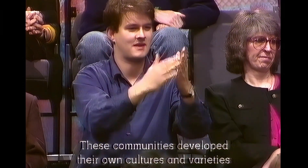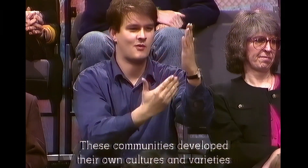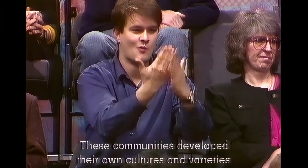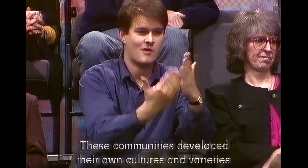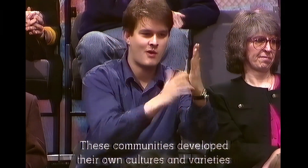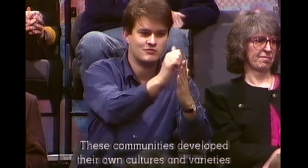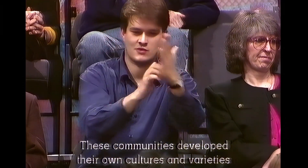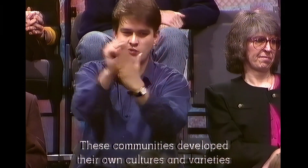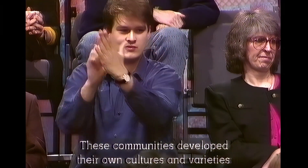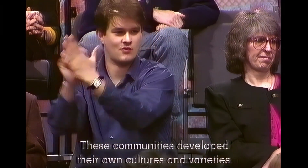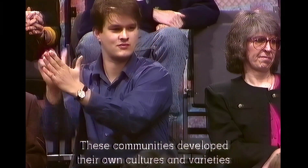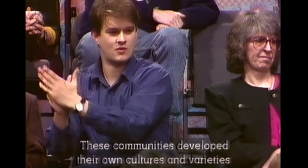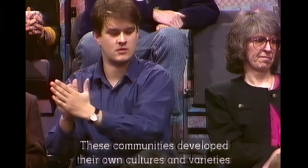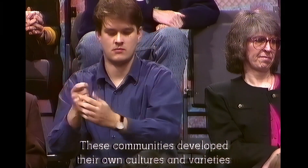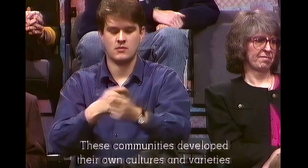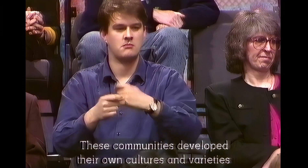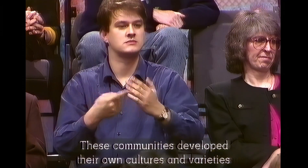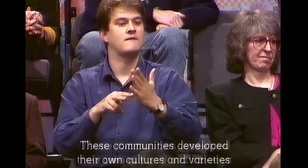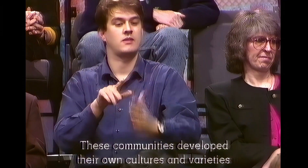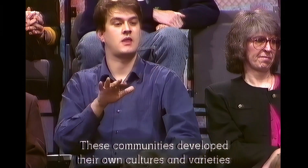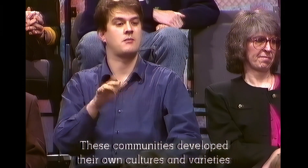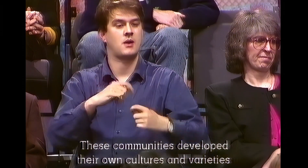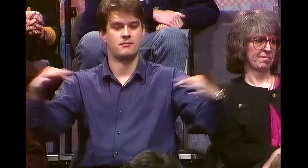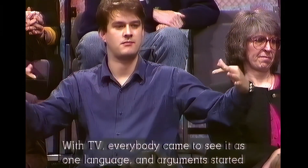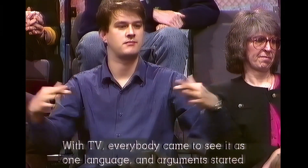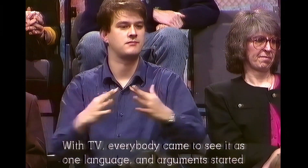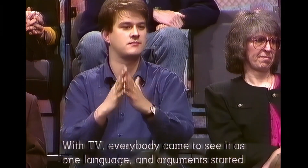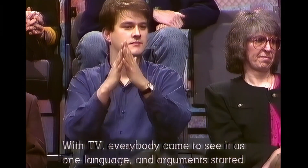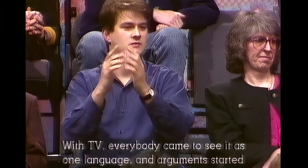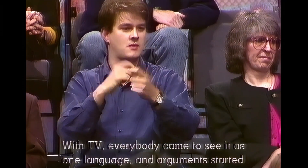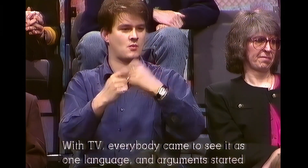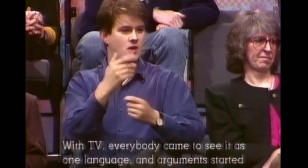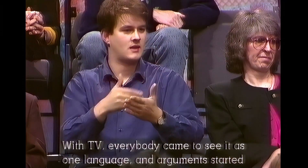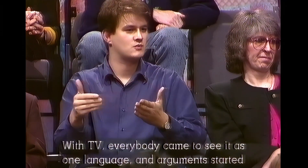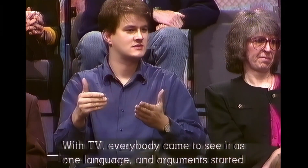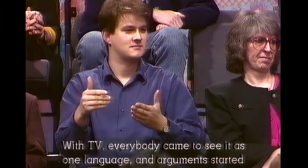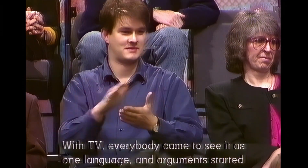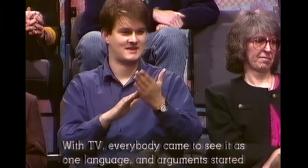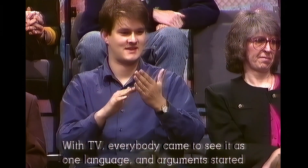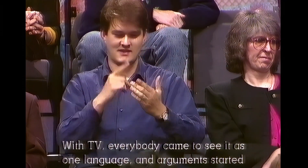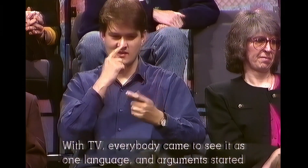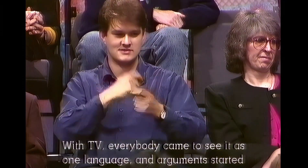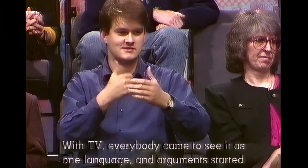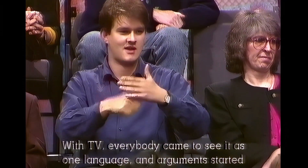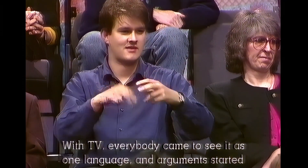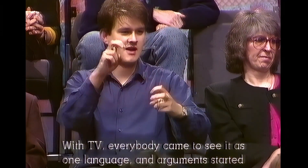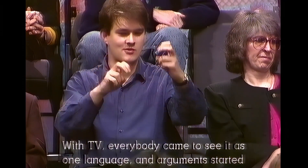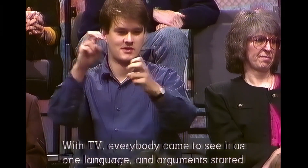communities developed their own specific cultures and varieties. With the advent of television, everybody came to see it as one language. That's when